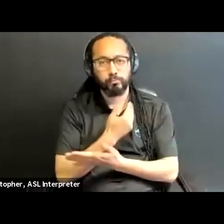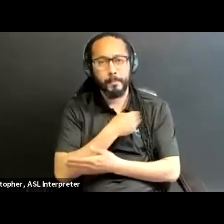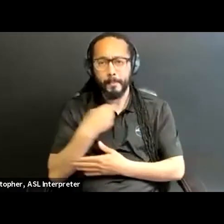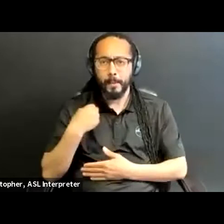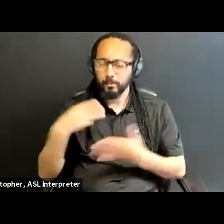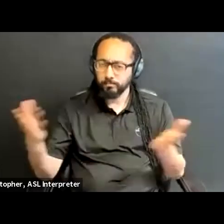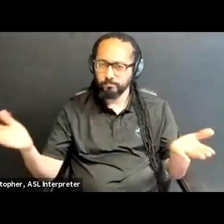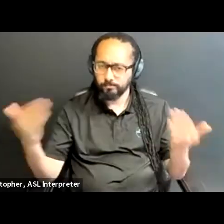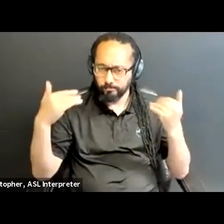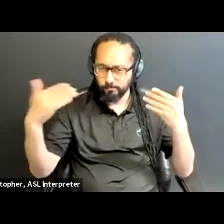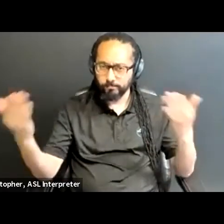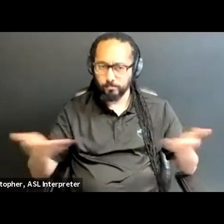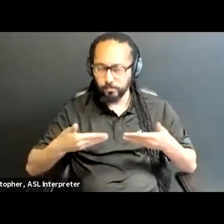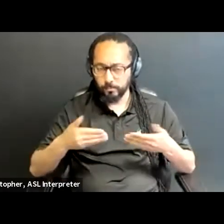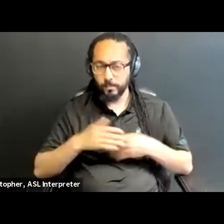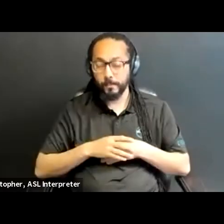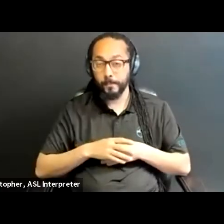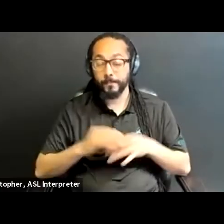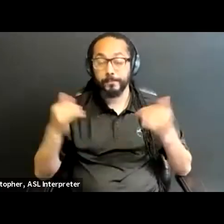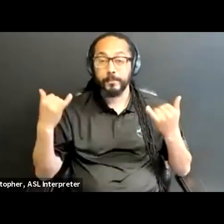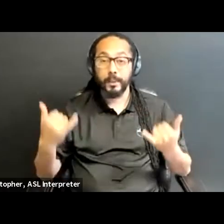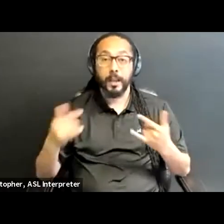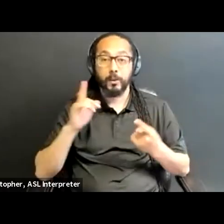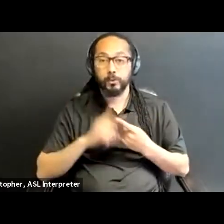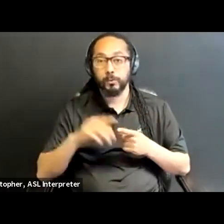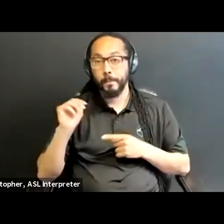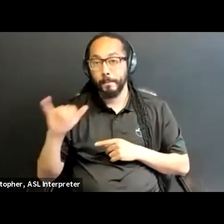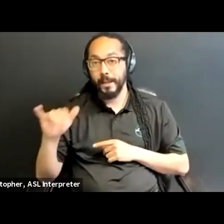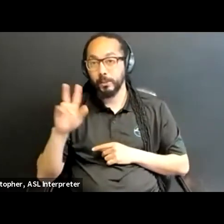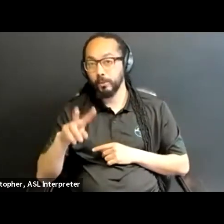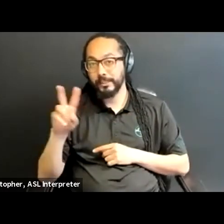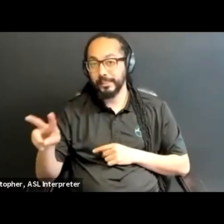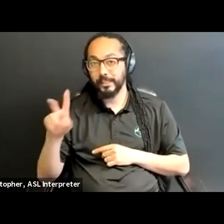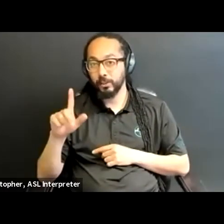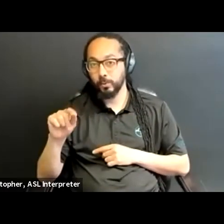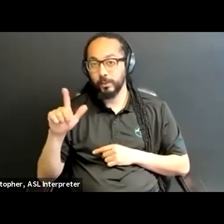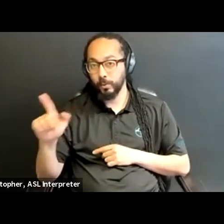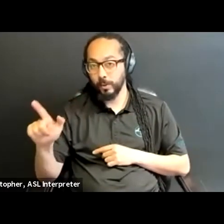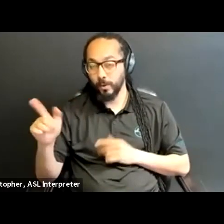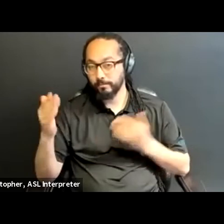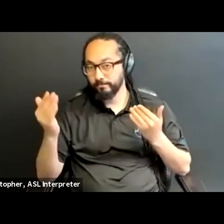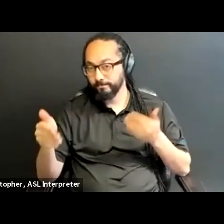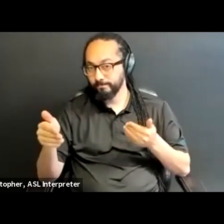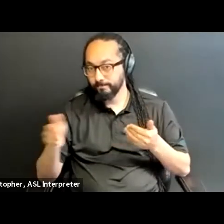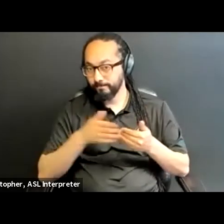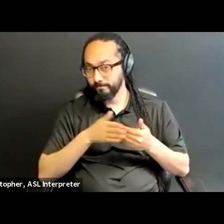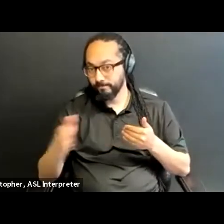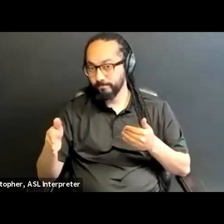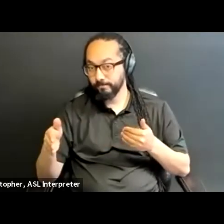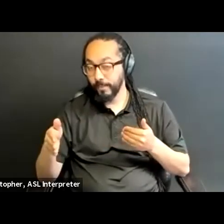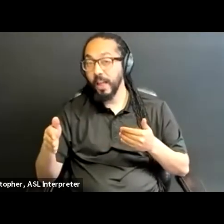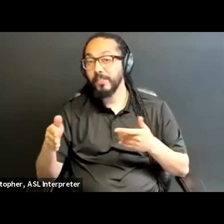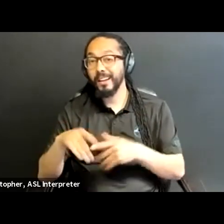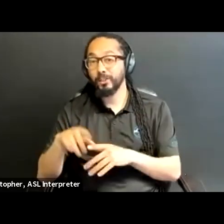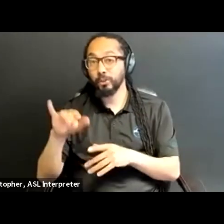the Action Committee recruitment window is now through May 22nd, 2021, with our kickoff meeting starting the first week of